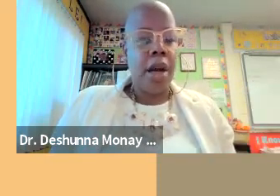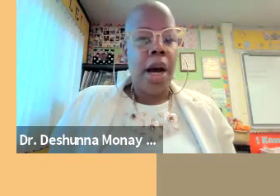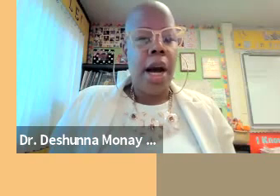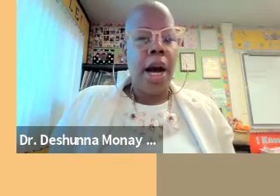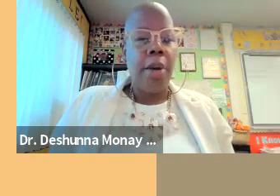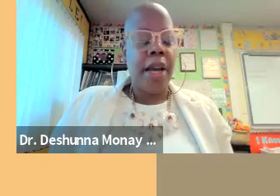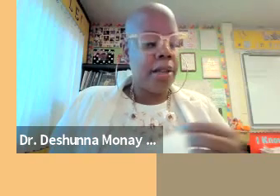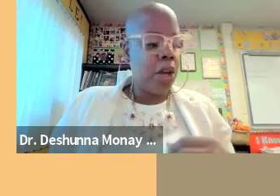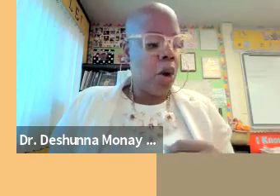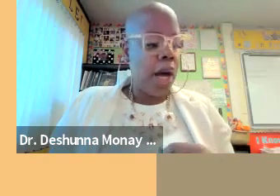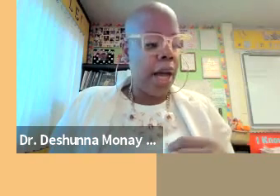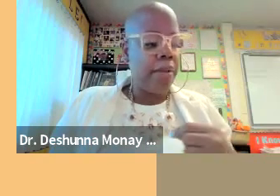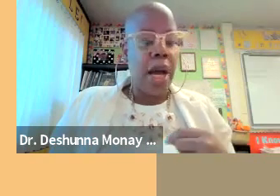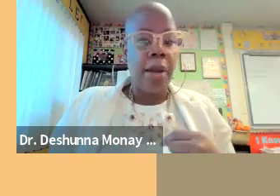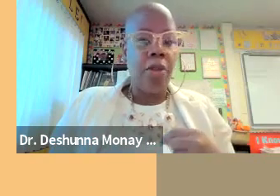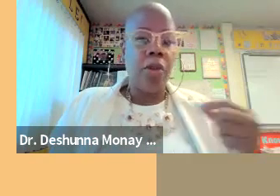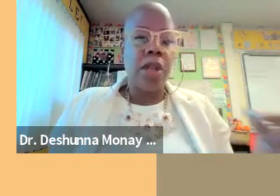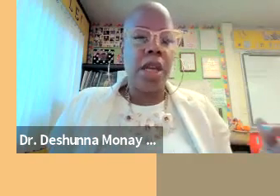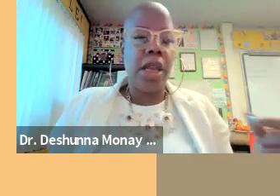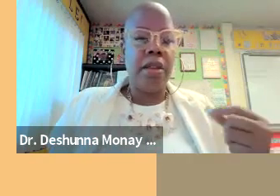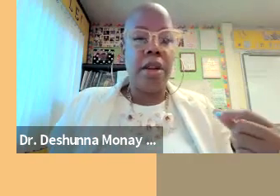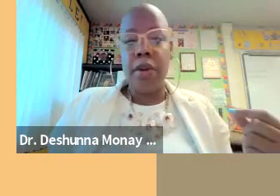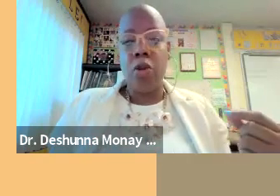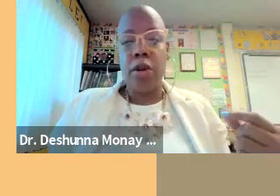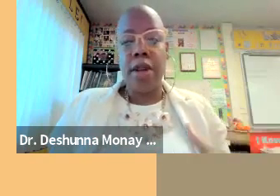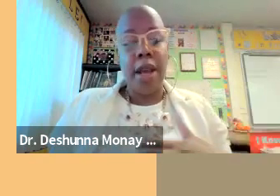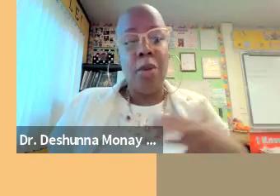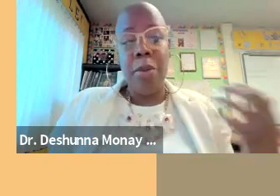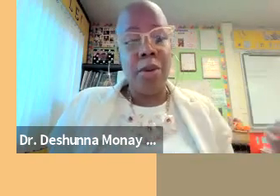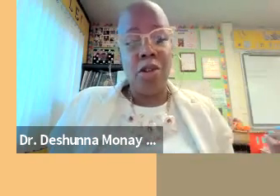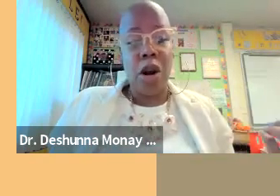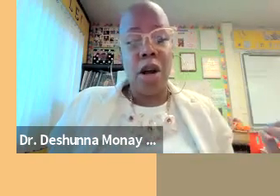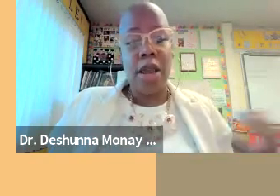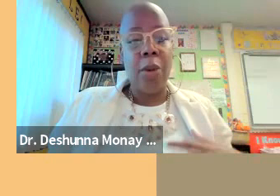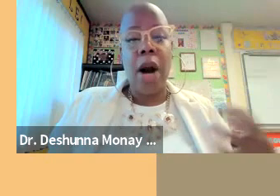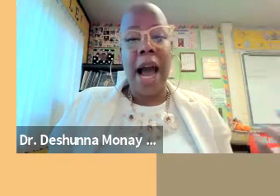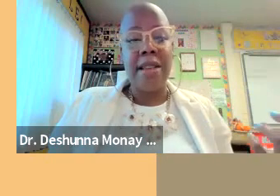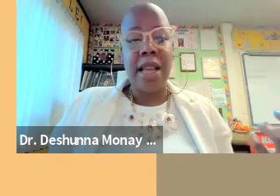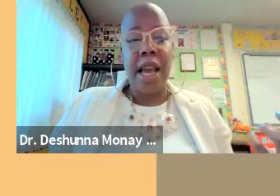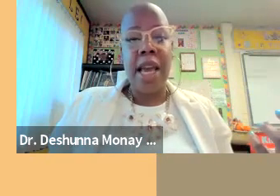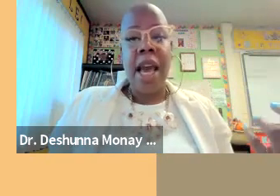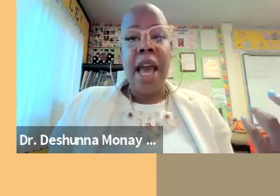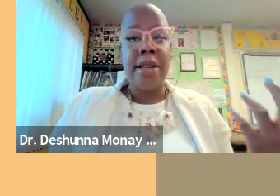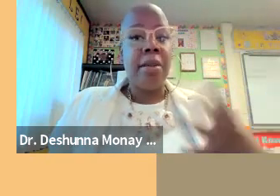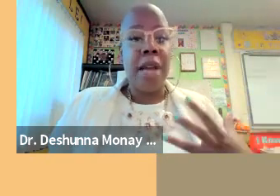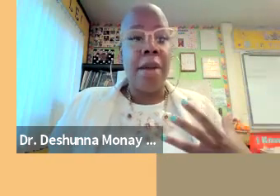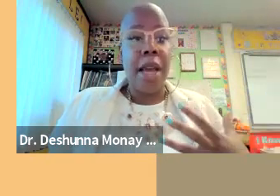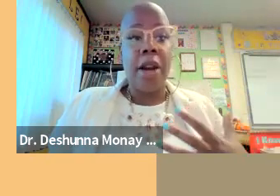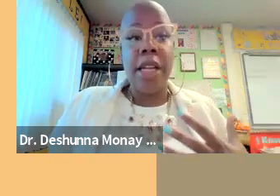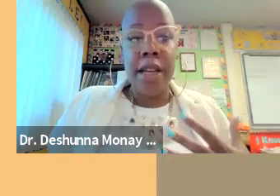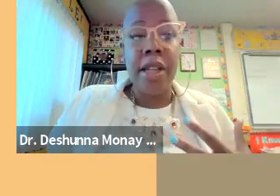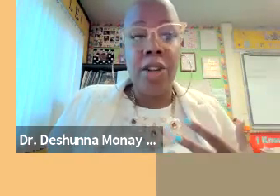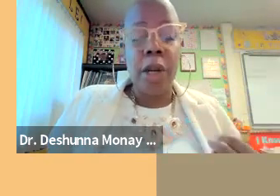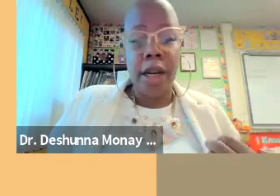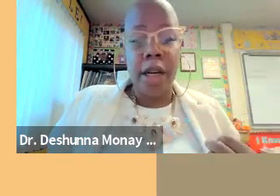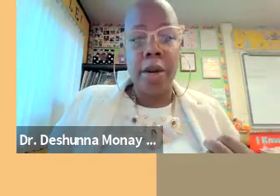first. And so a lot of times you will see these individuals and they will be withdrawn, they will isolate, and sometimes they